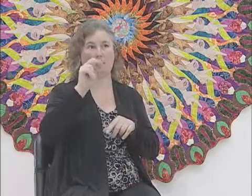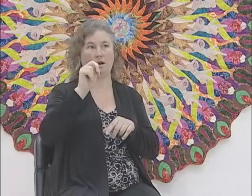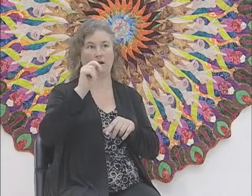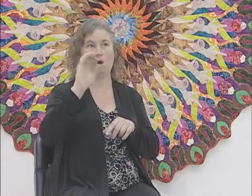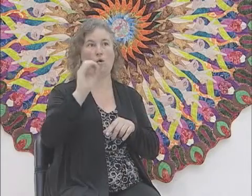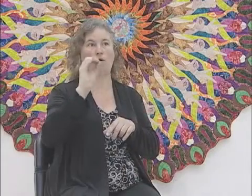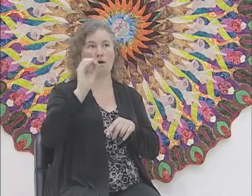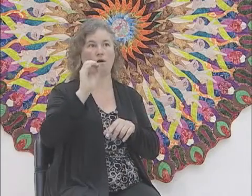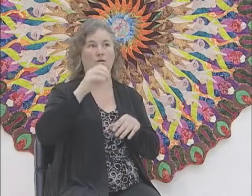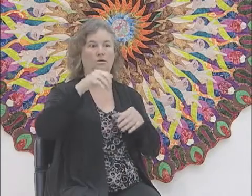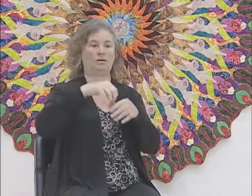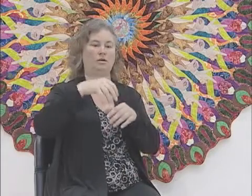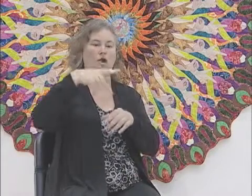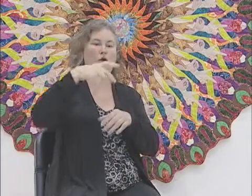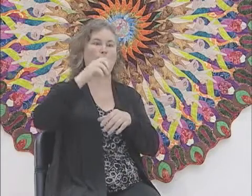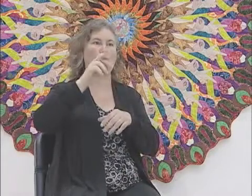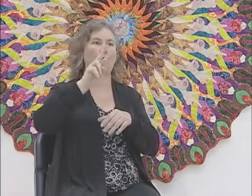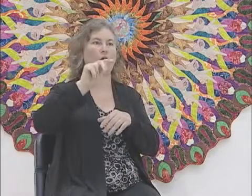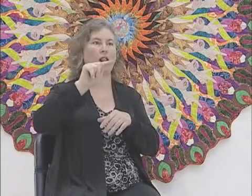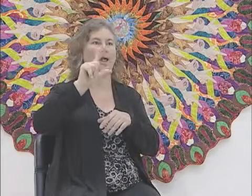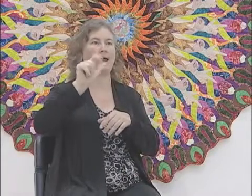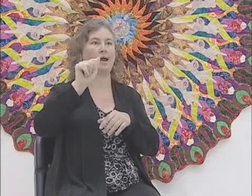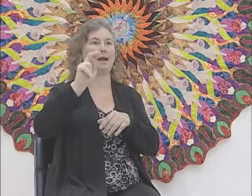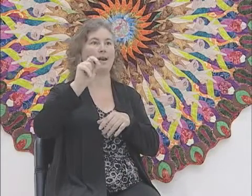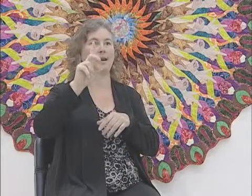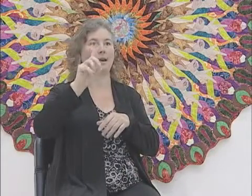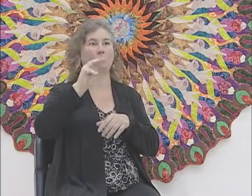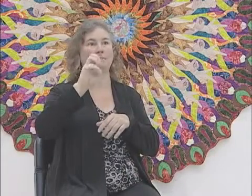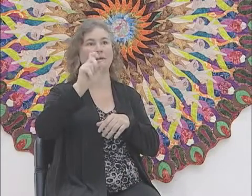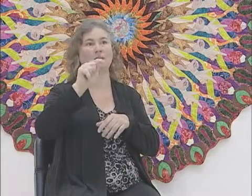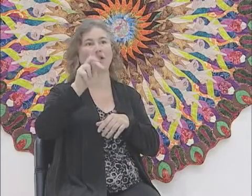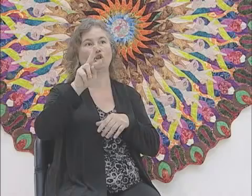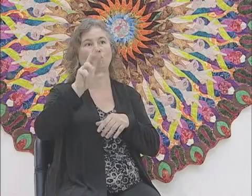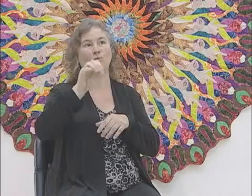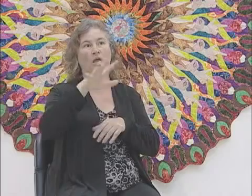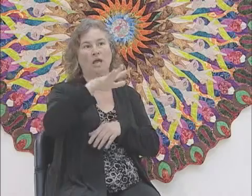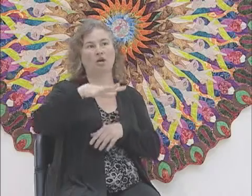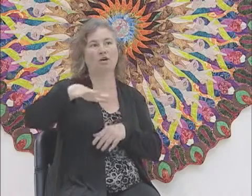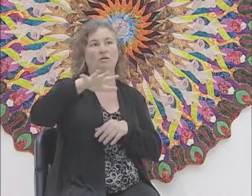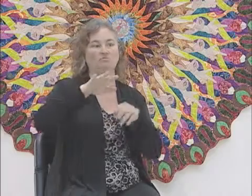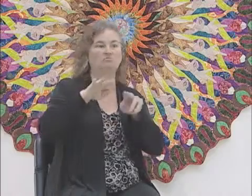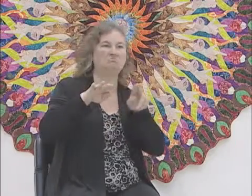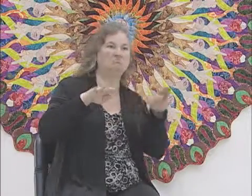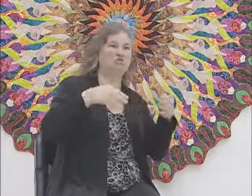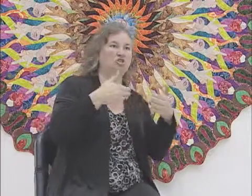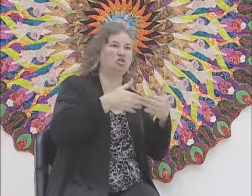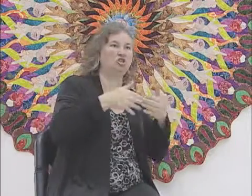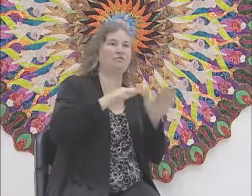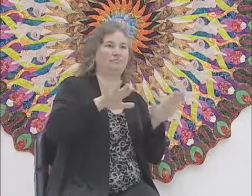And I come from Oregon. I live in the Portland metropolitan area, right near